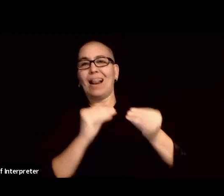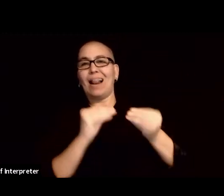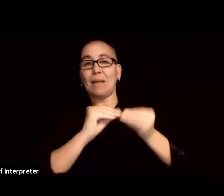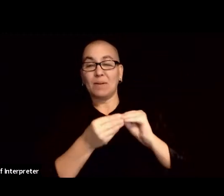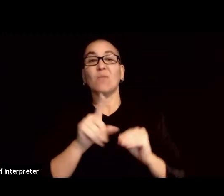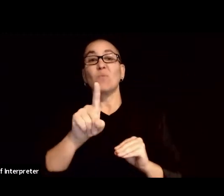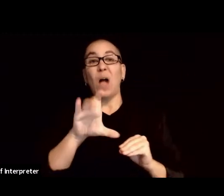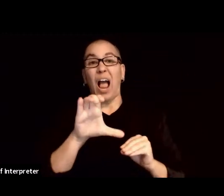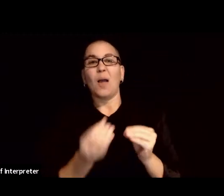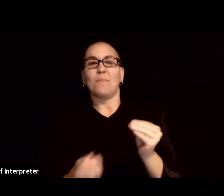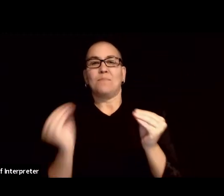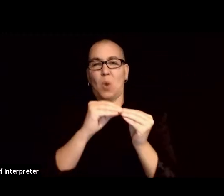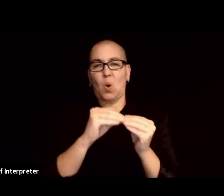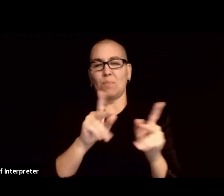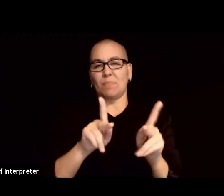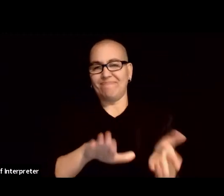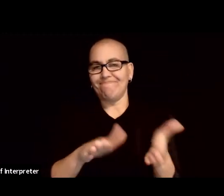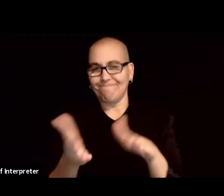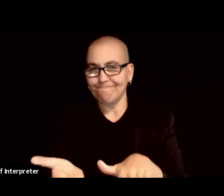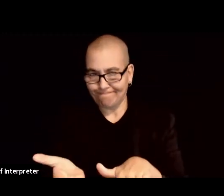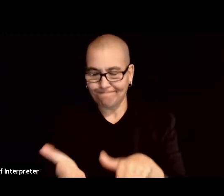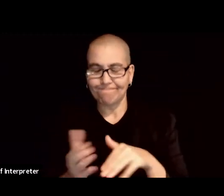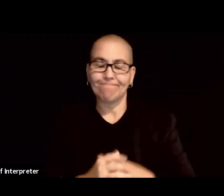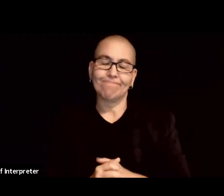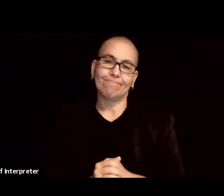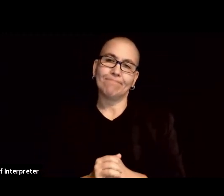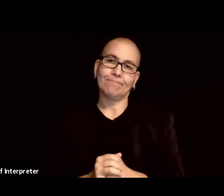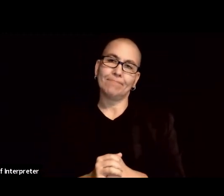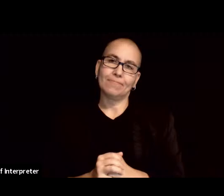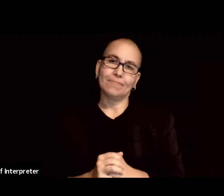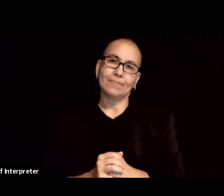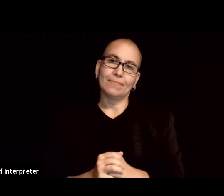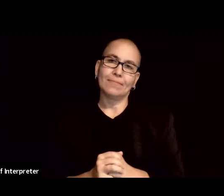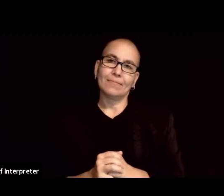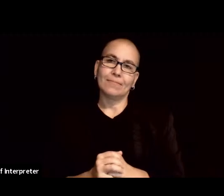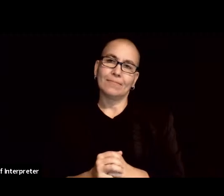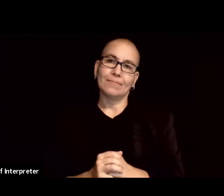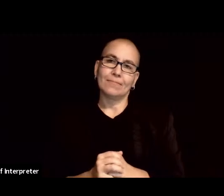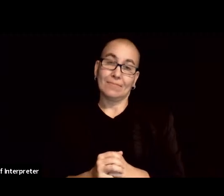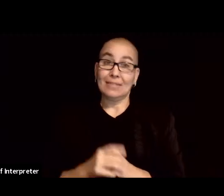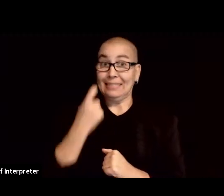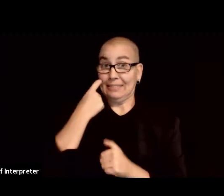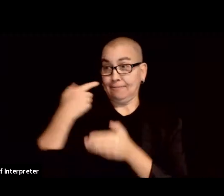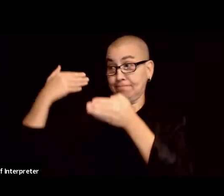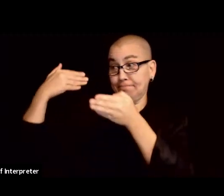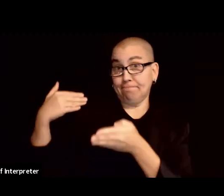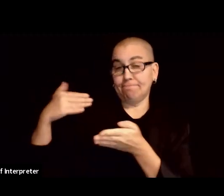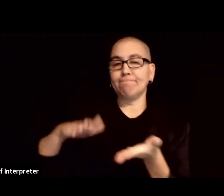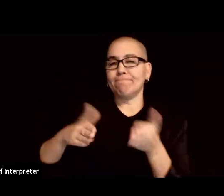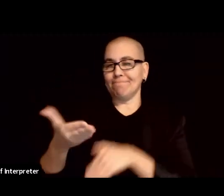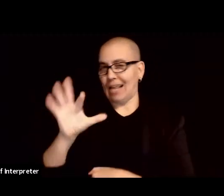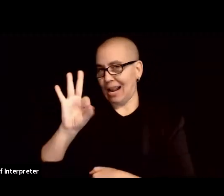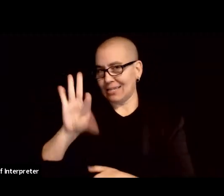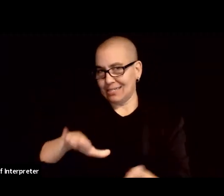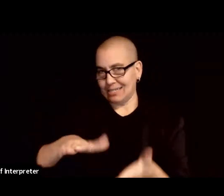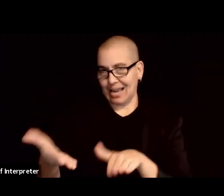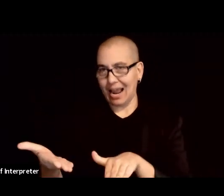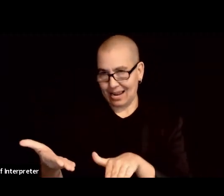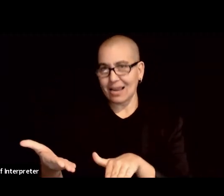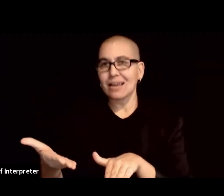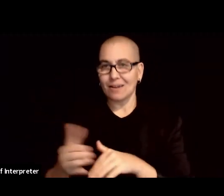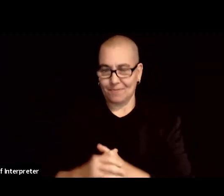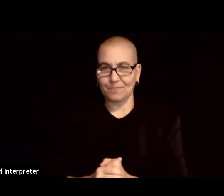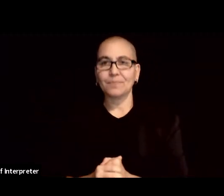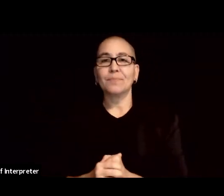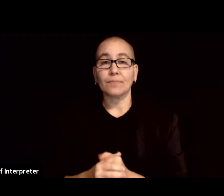Saturday, another 9 today. Since the beginning of the pandemic here, we've lost 2,463 of our